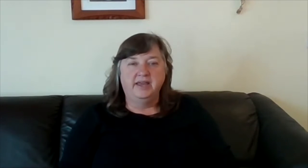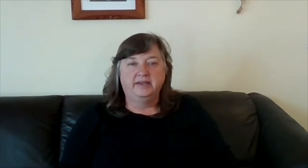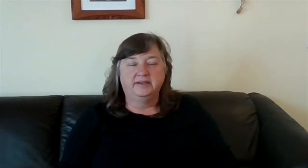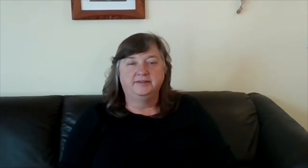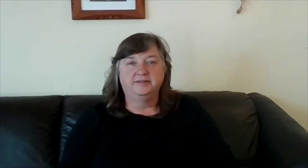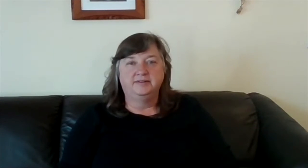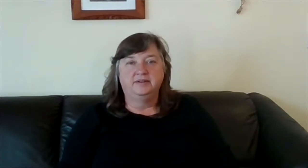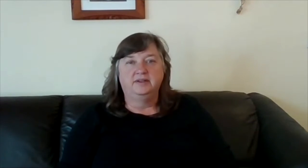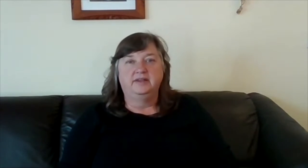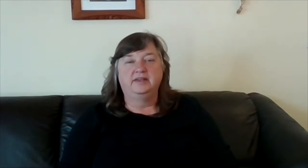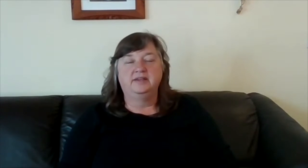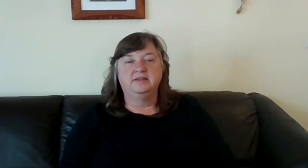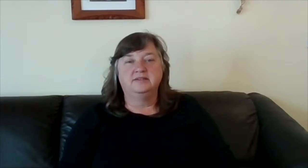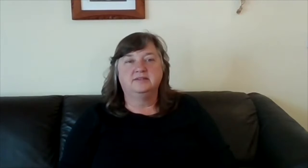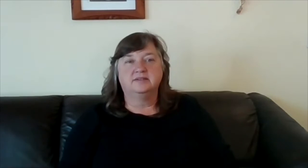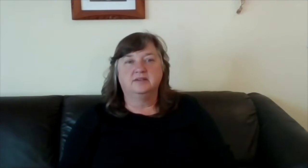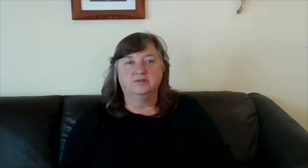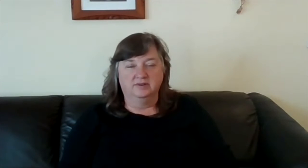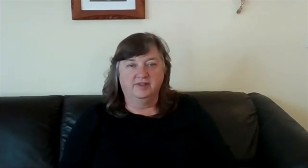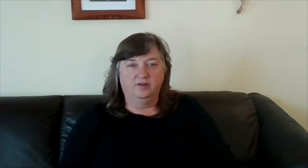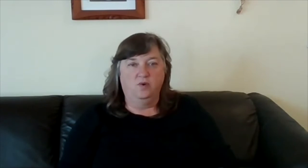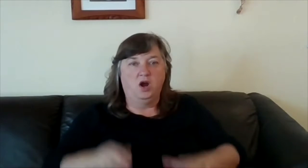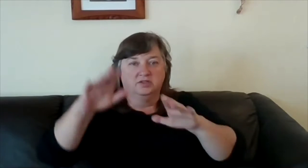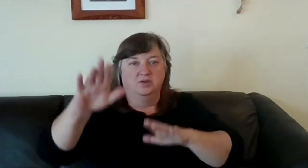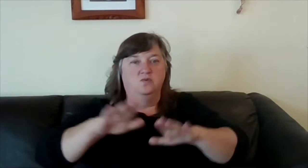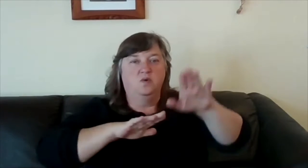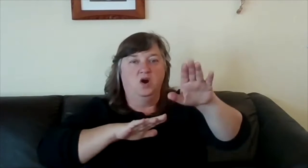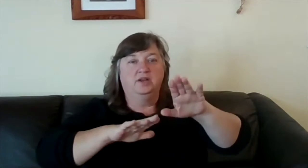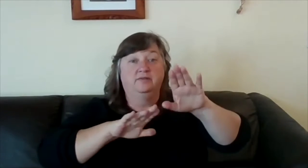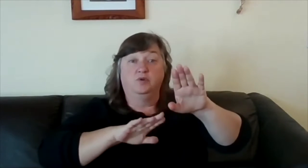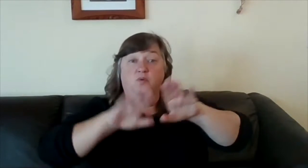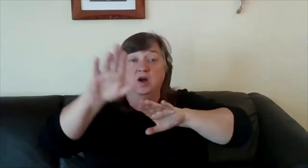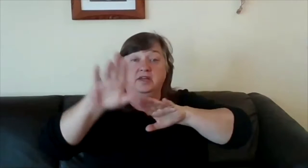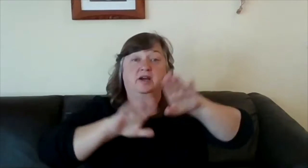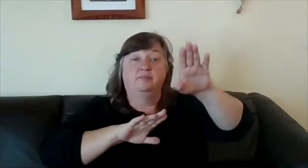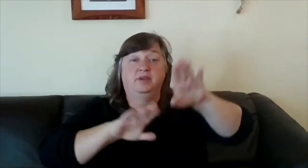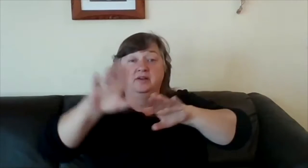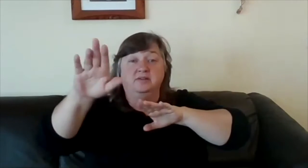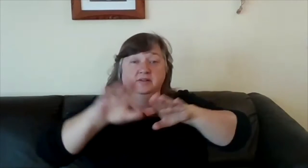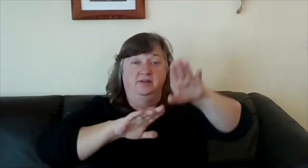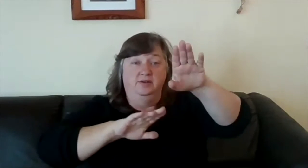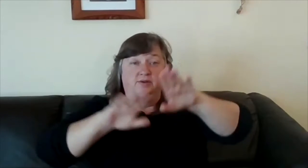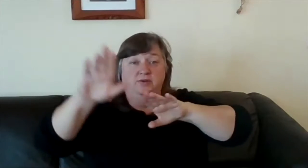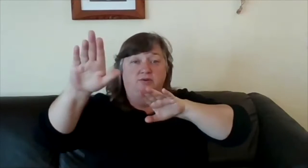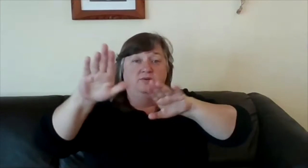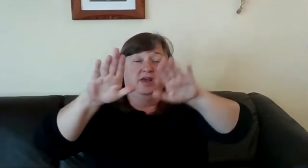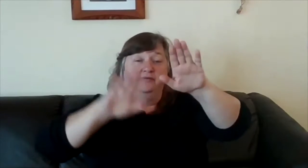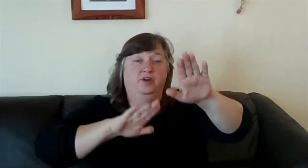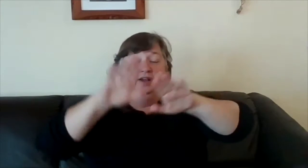Hike is sort of like walk. So walk, and if you're walking uphill, you have your